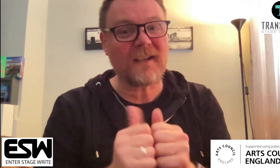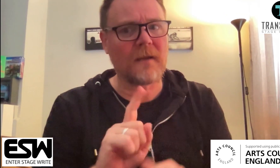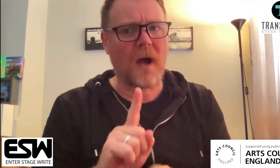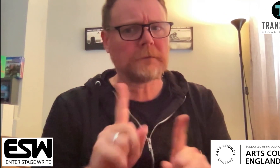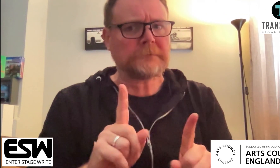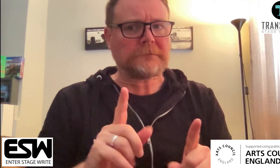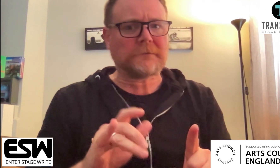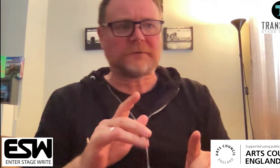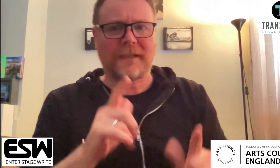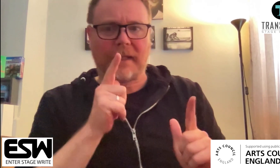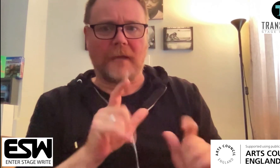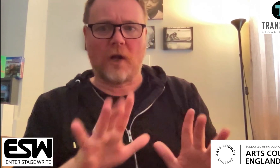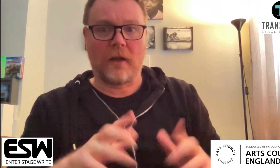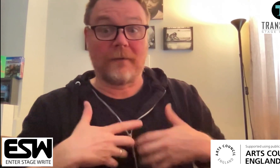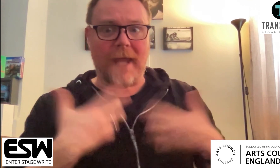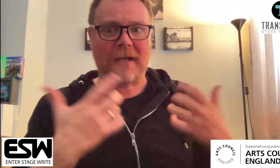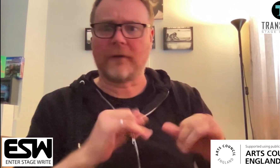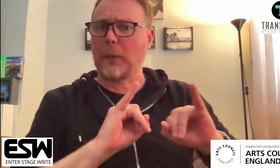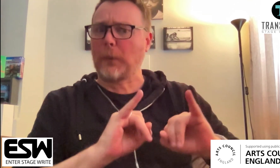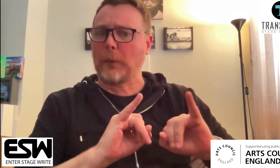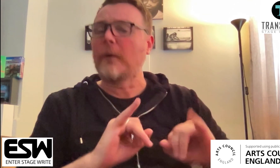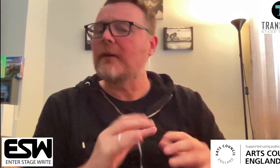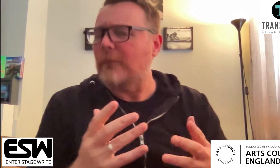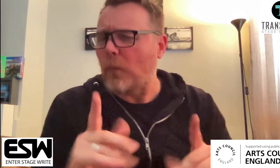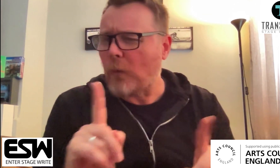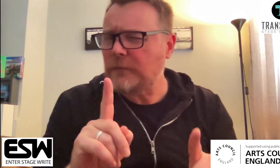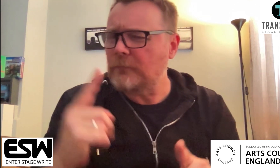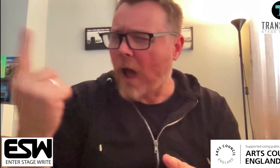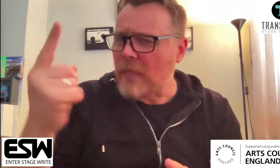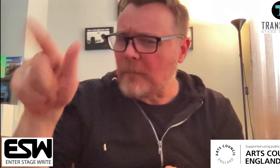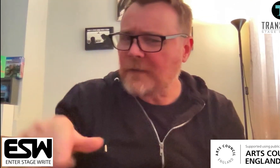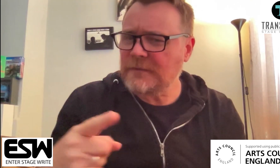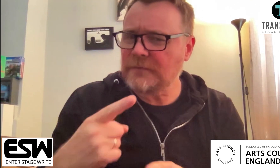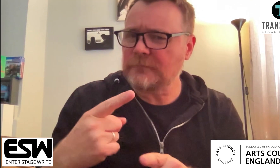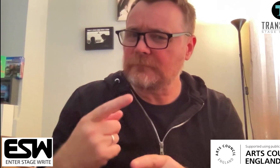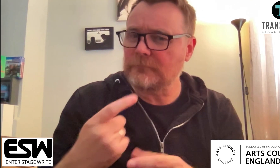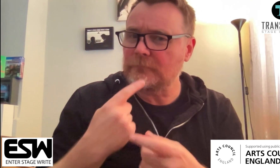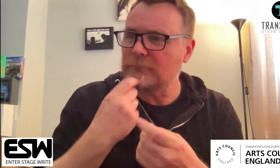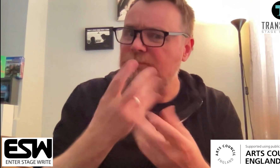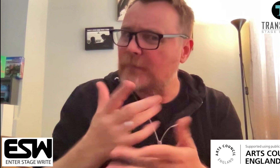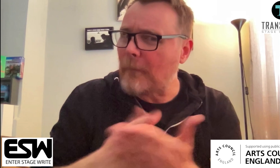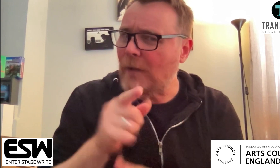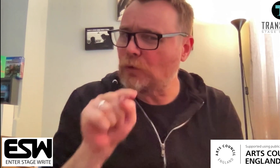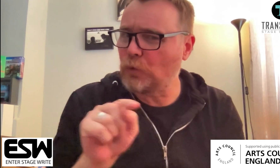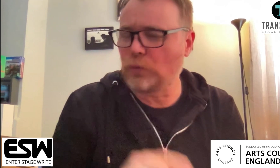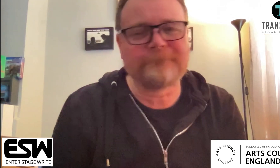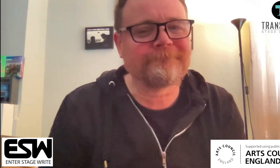guy, but you need to be careful because they get very angry about X, Y, and Z? What would that other person